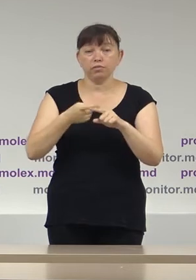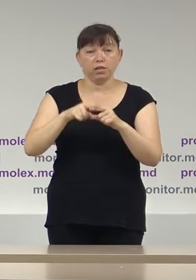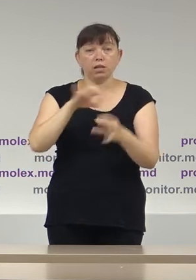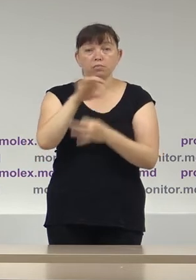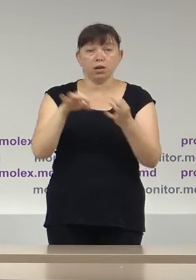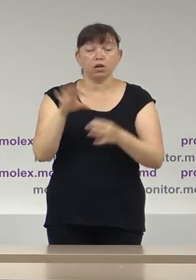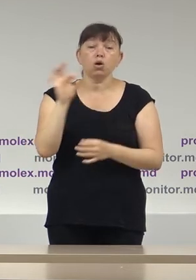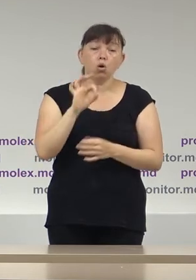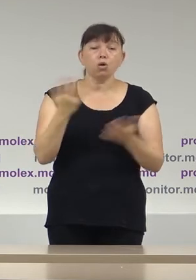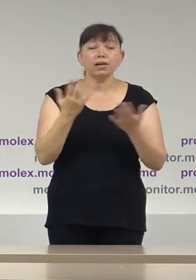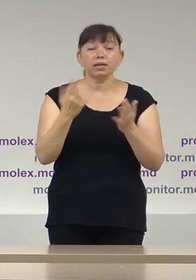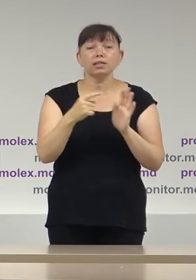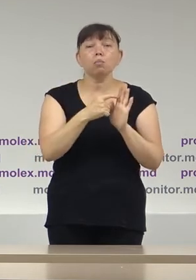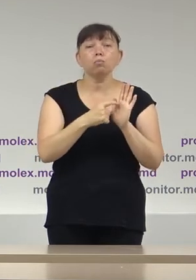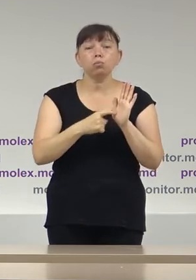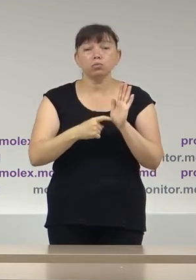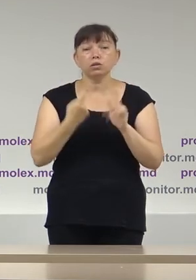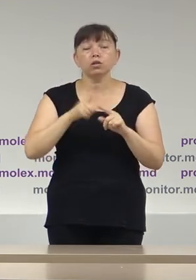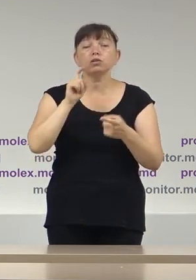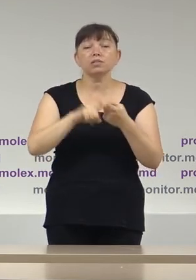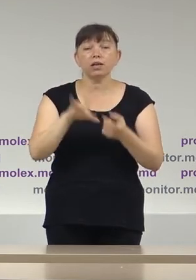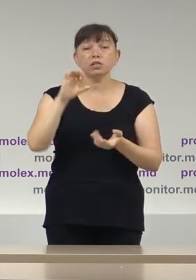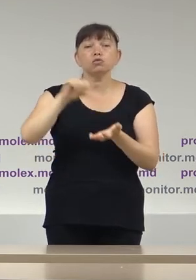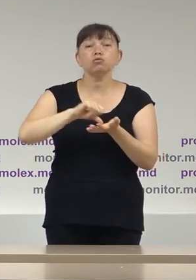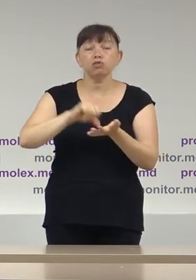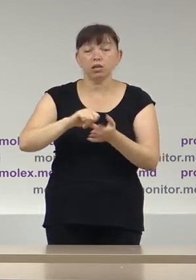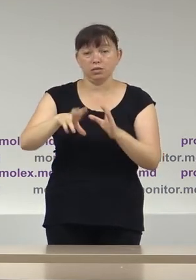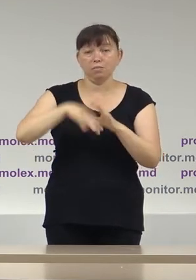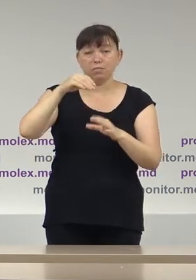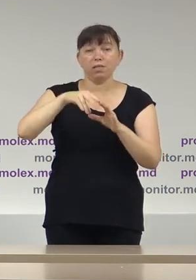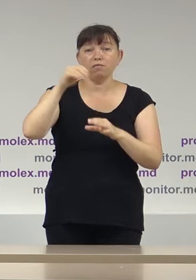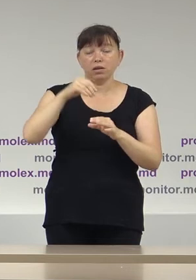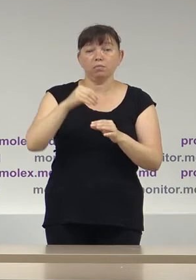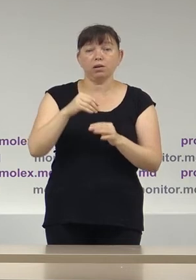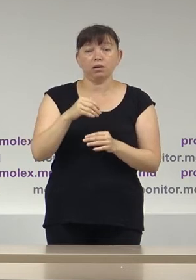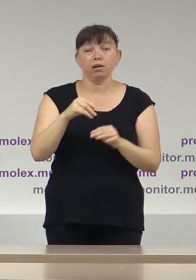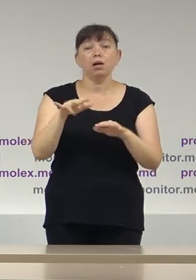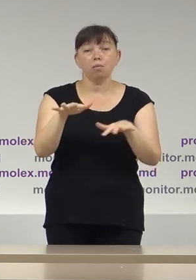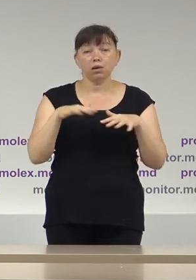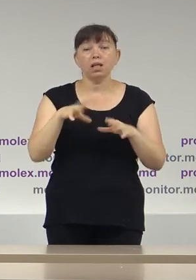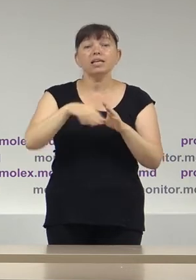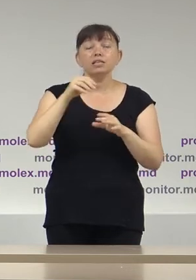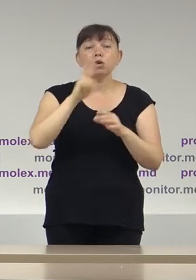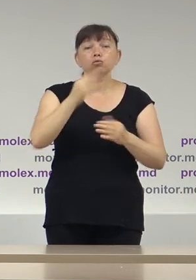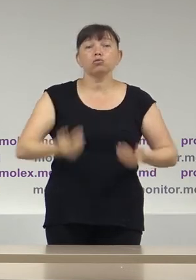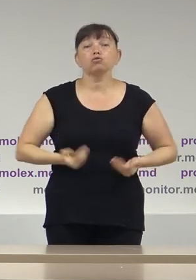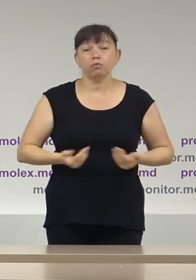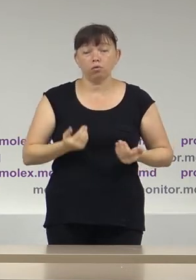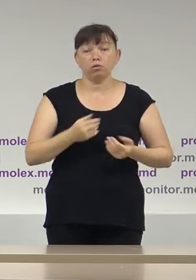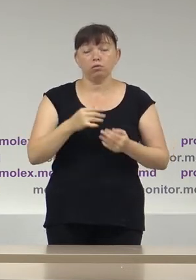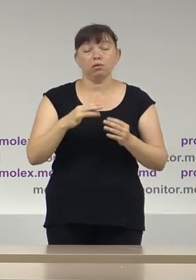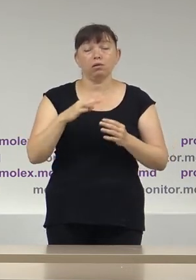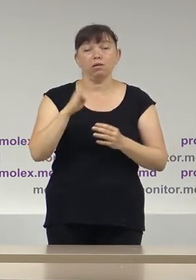institution only, General Police Inspectorate, which stated that it did not support the draft a